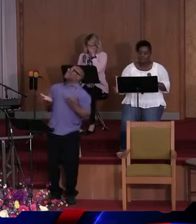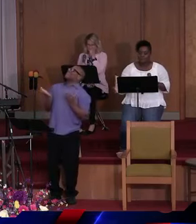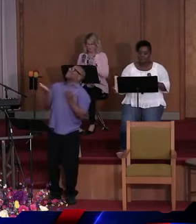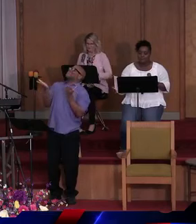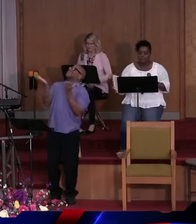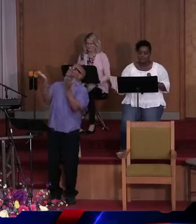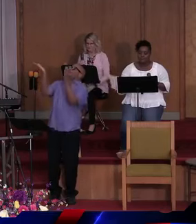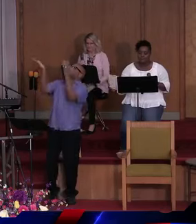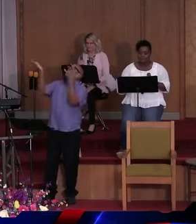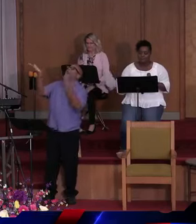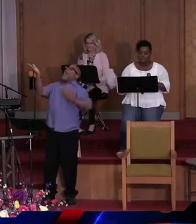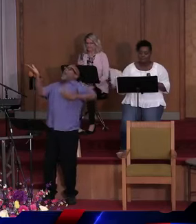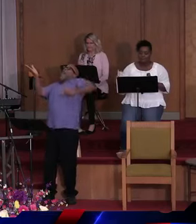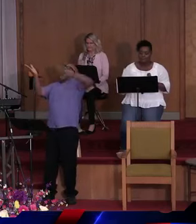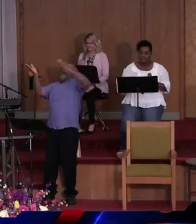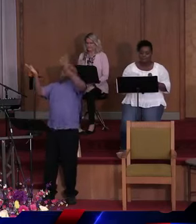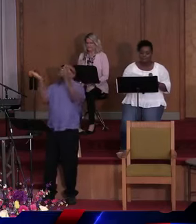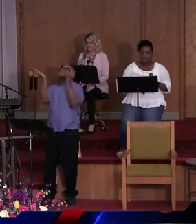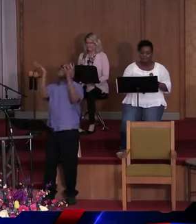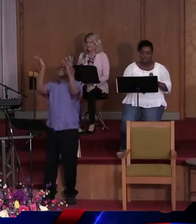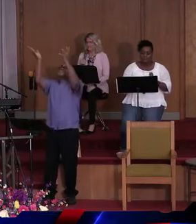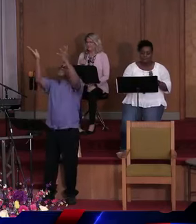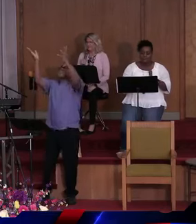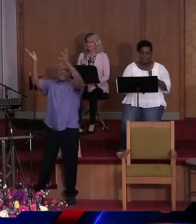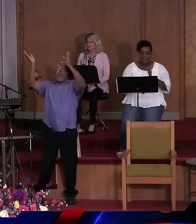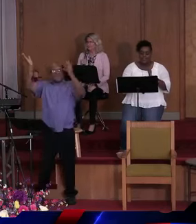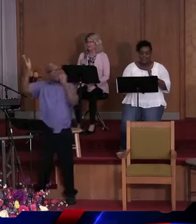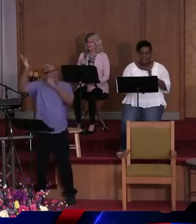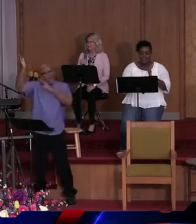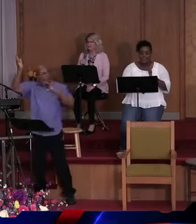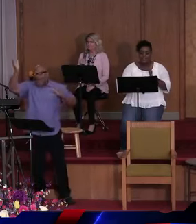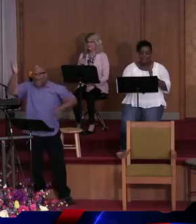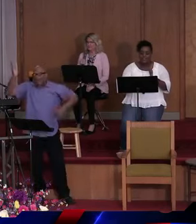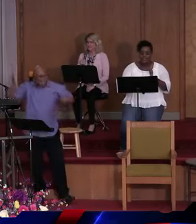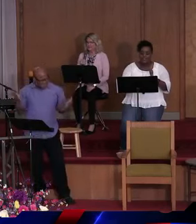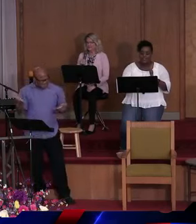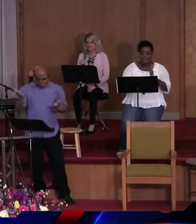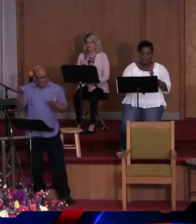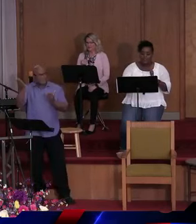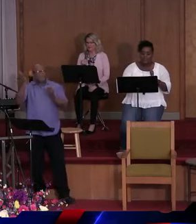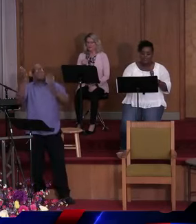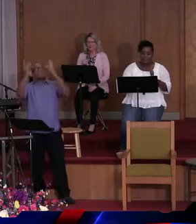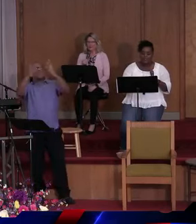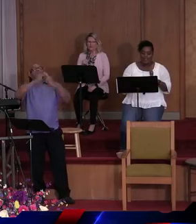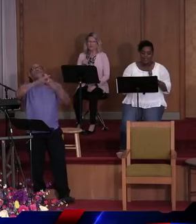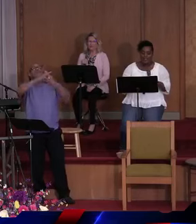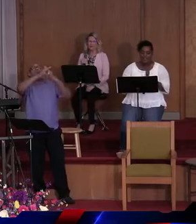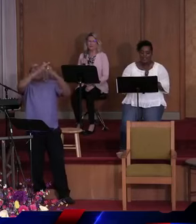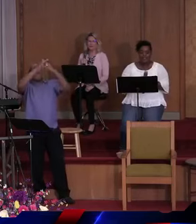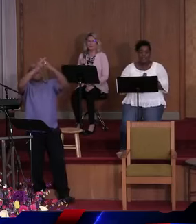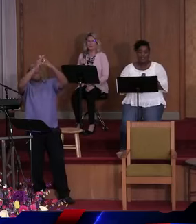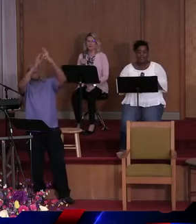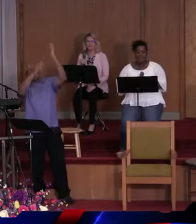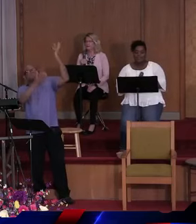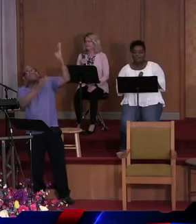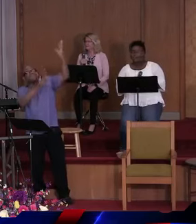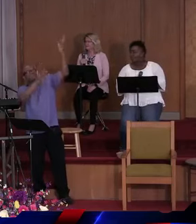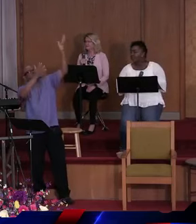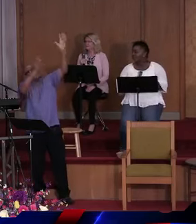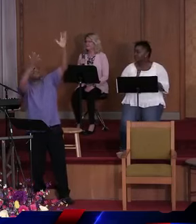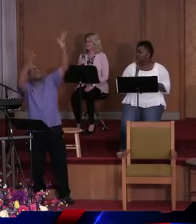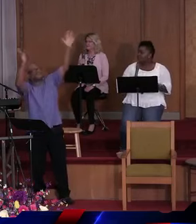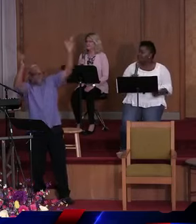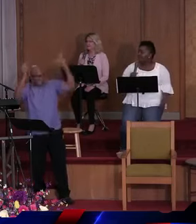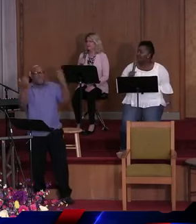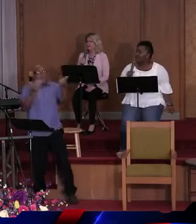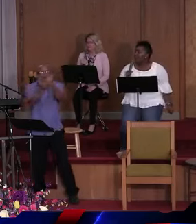are high and lifted up. Amen. Come on, say, Lord, I lift your name on high. Come on,